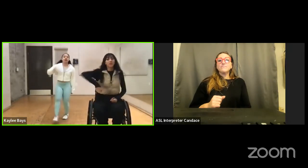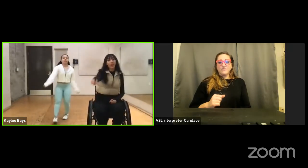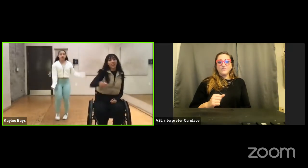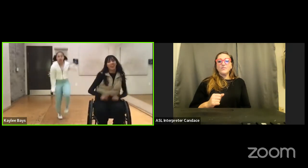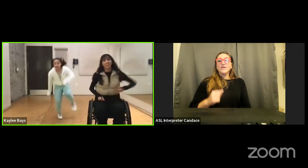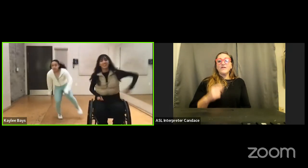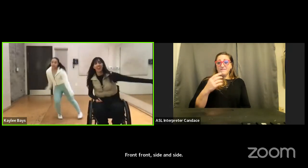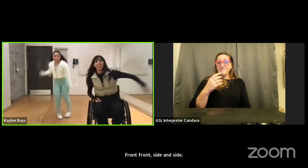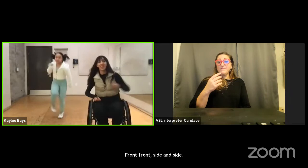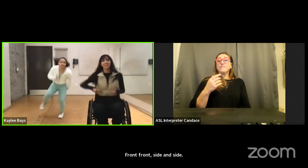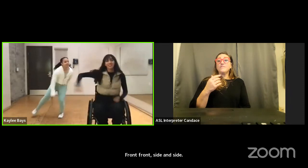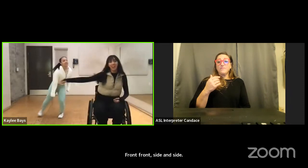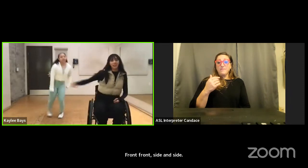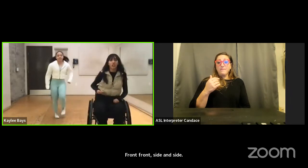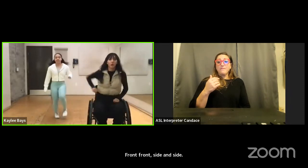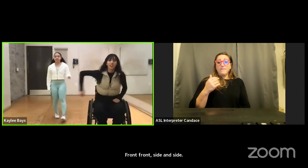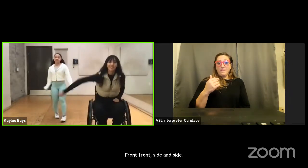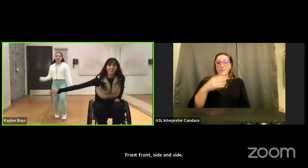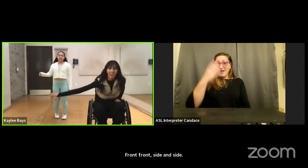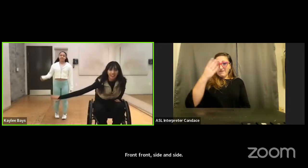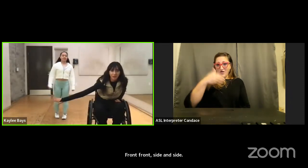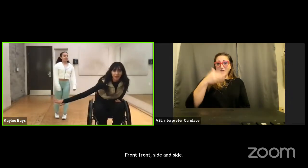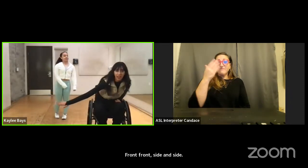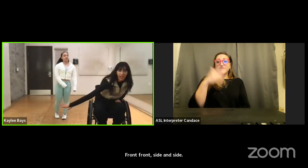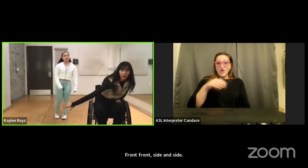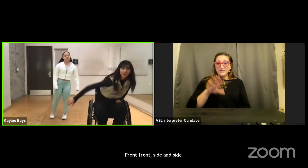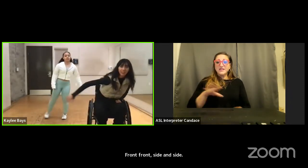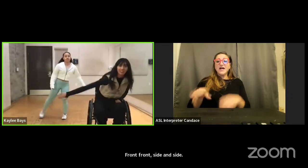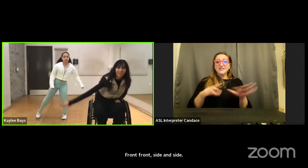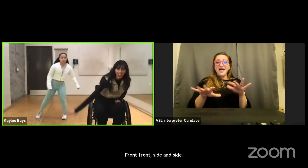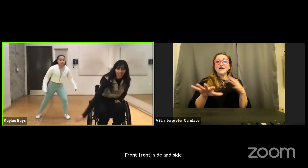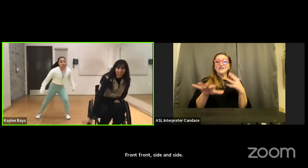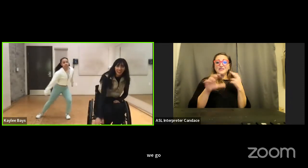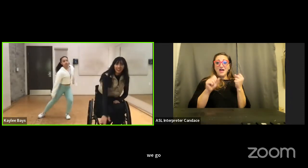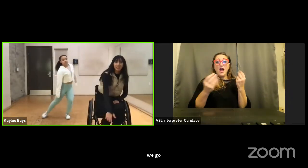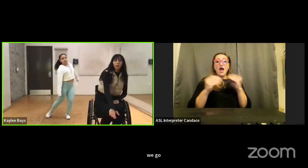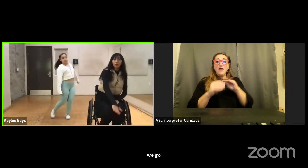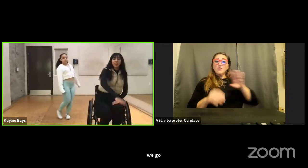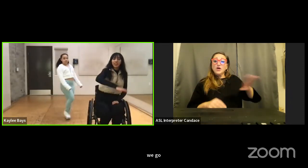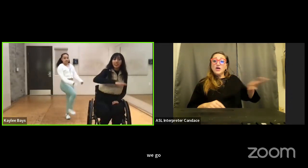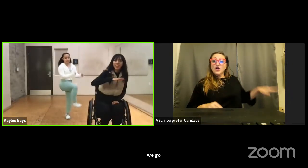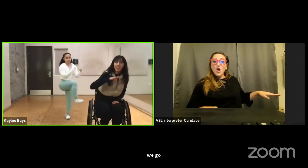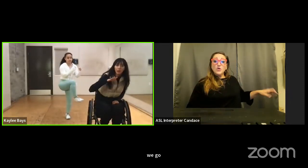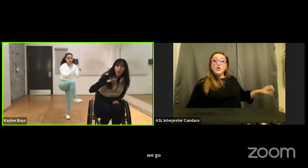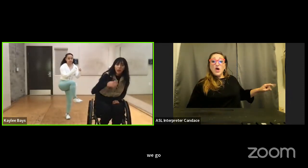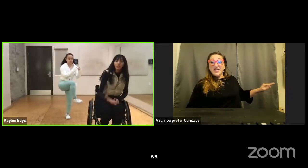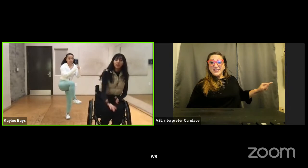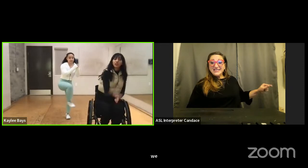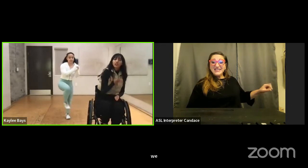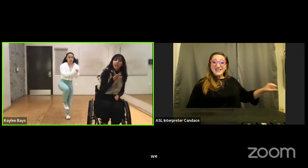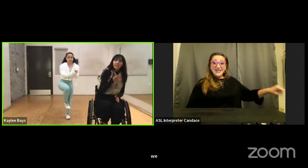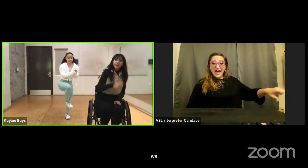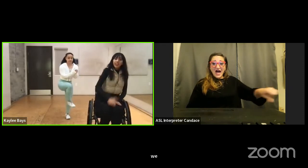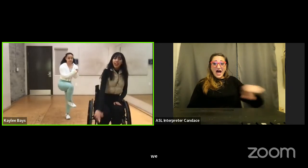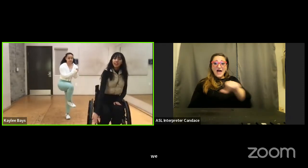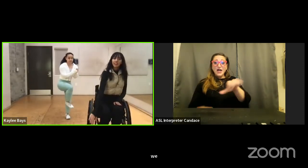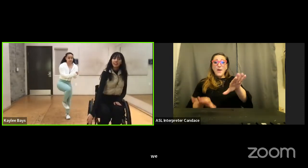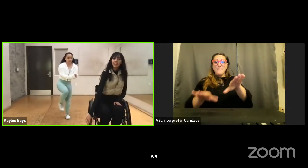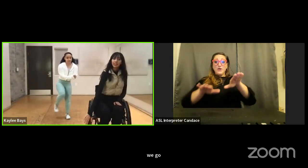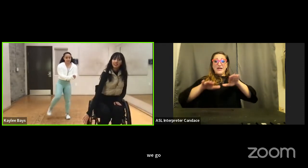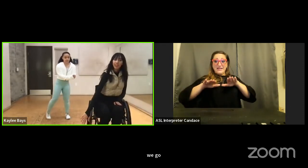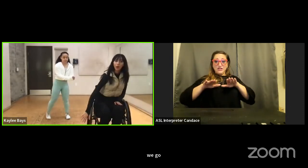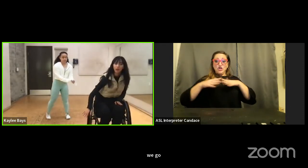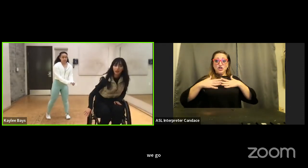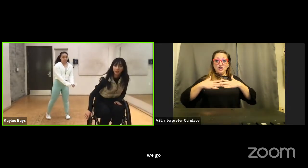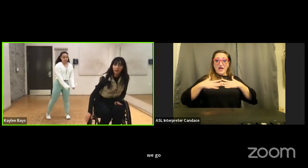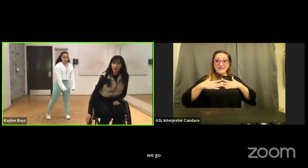front, front, and side, and side. Good, we're gonna slide that foot out. Slide, bring it in to your chest, and